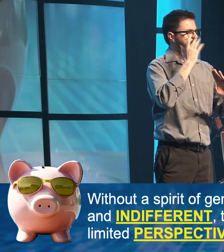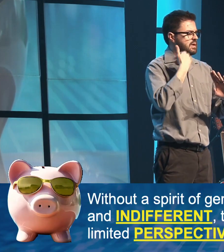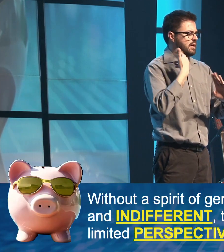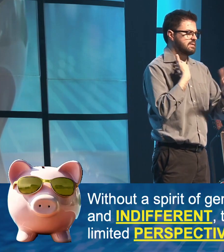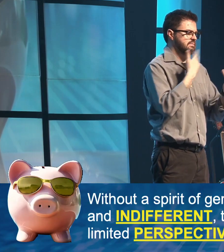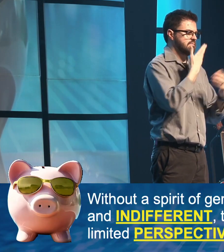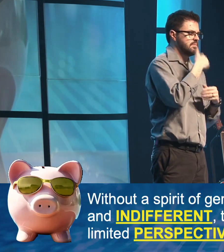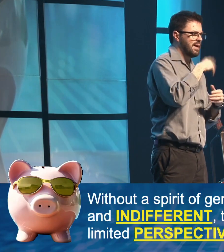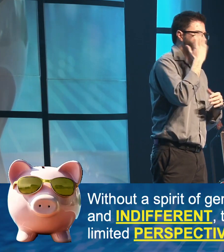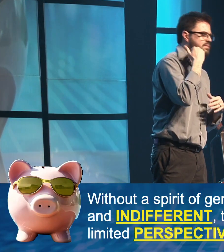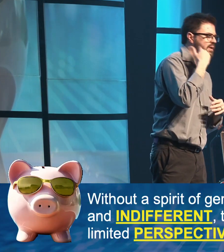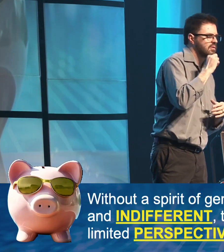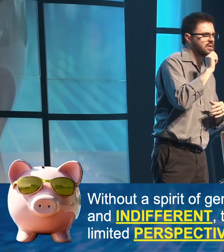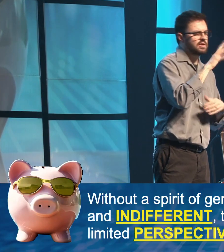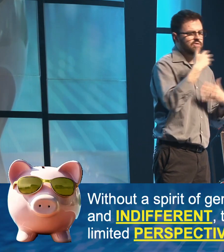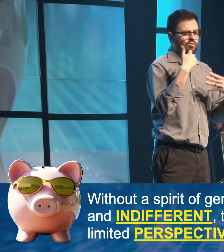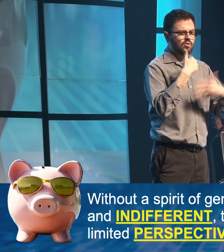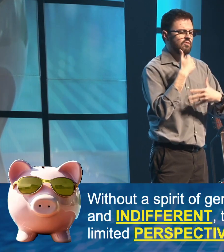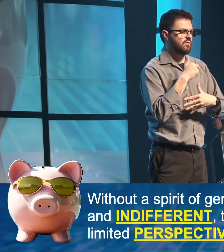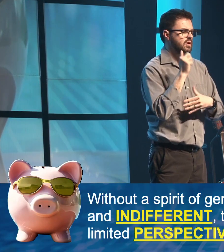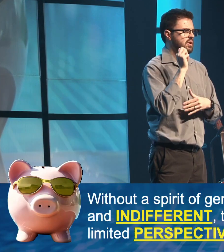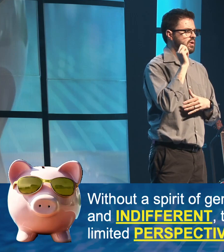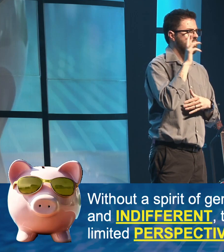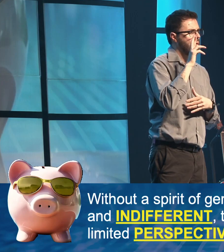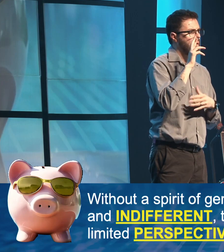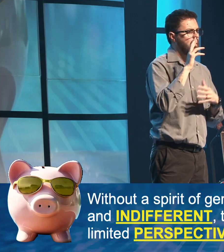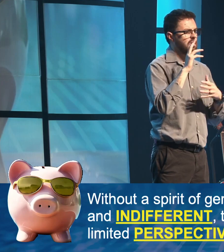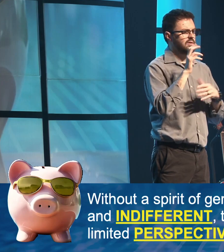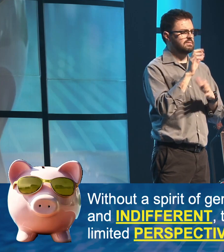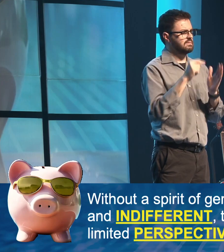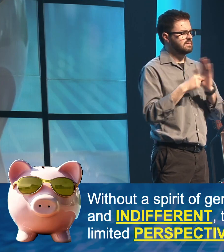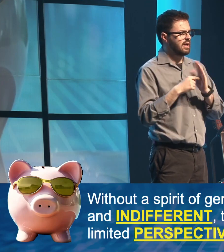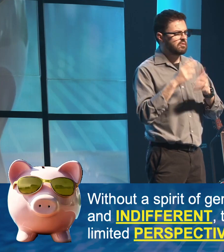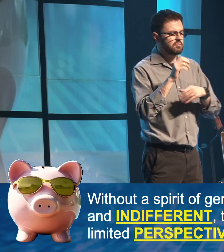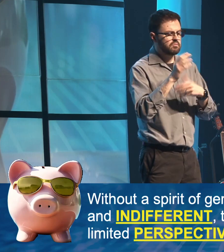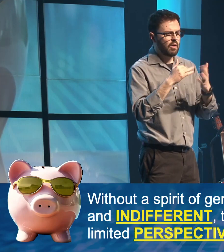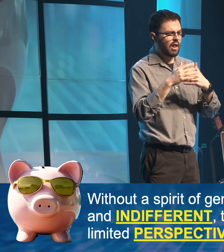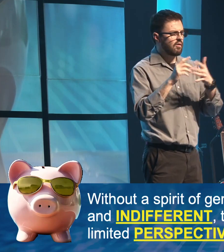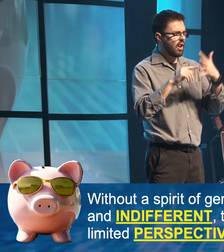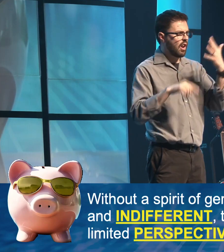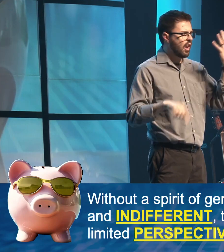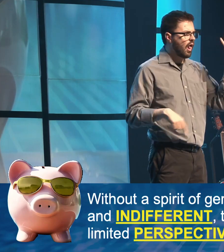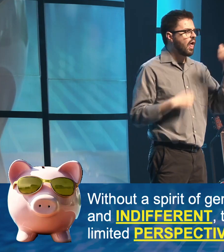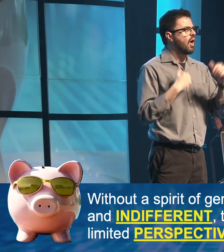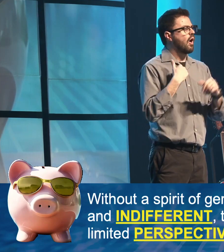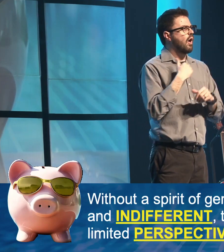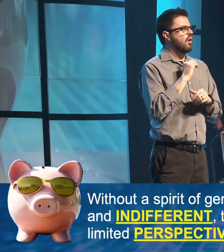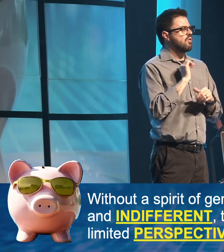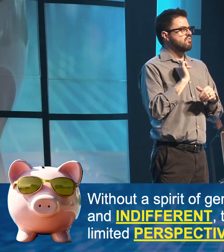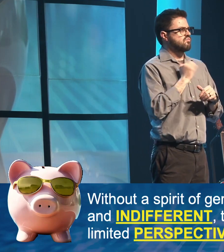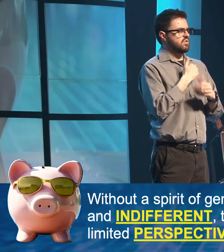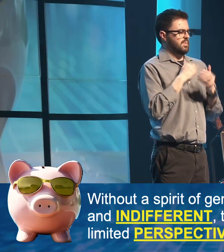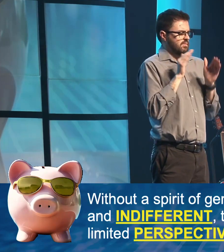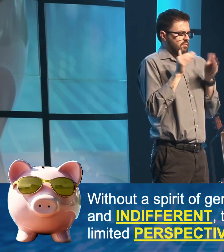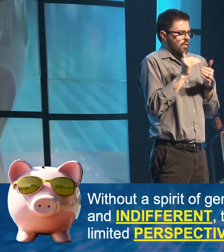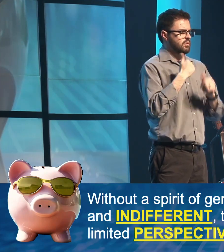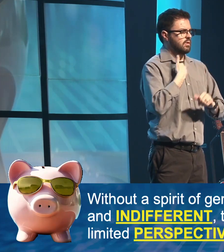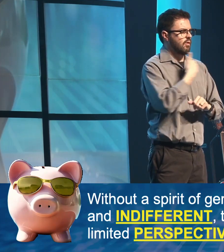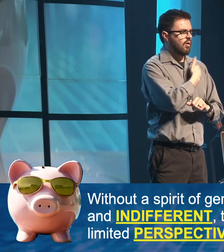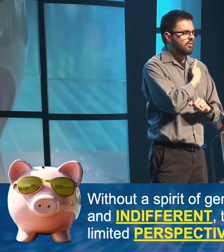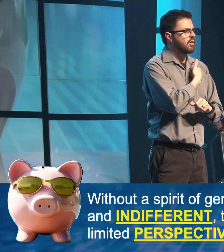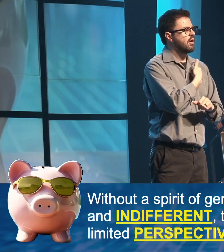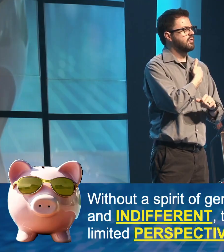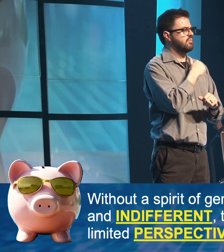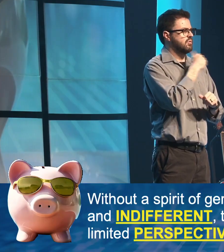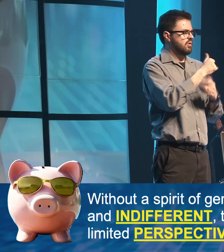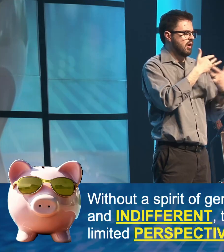experiences, because of fear, all of a sudden our perspective becomes very small. And we're no longer concerned, and our hearts are no longer broken by